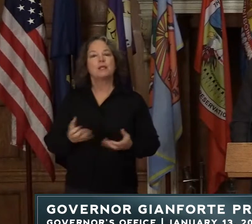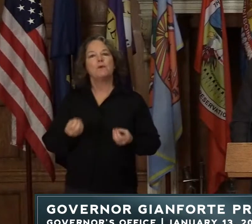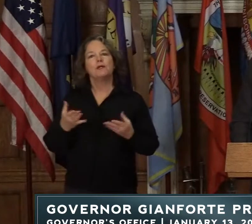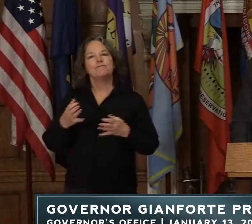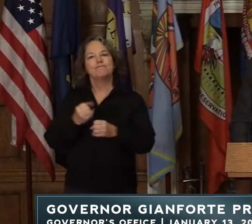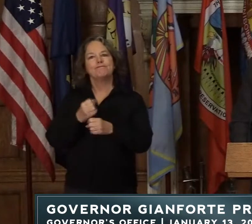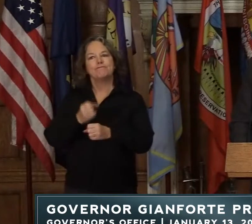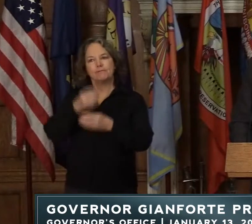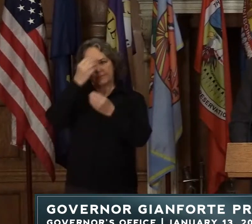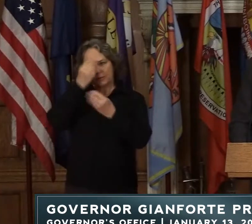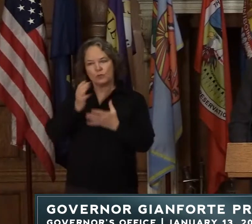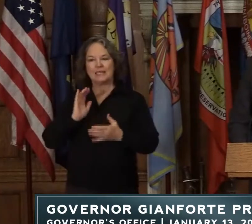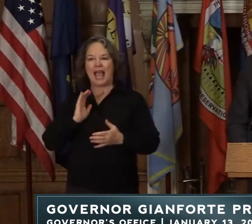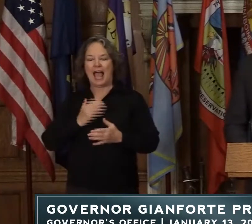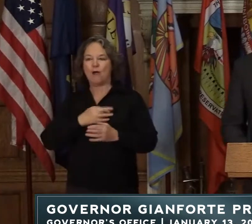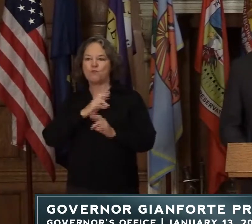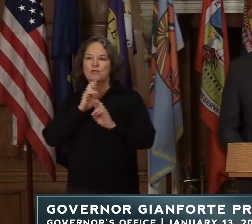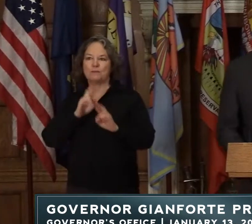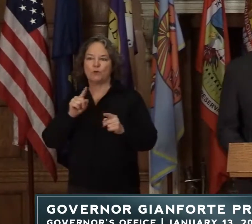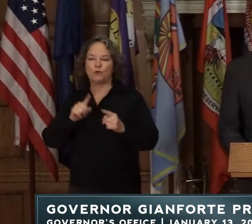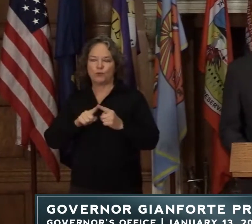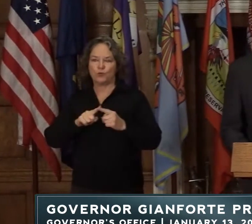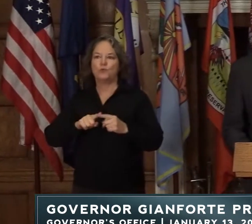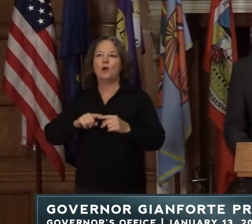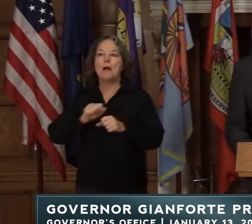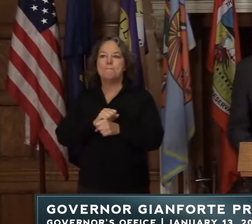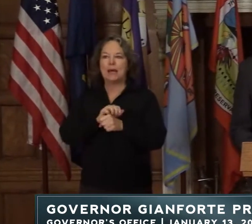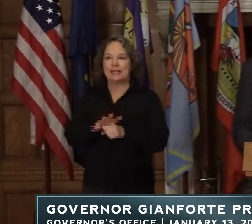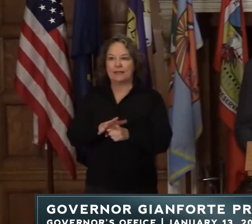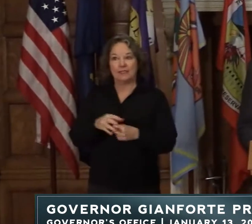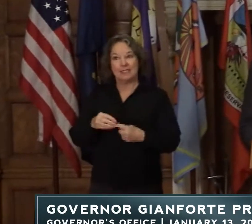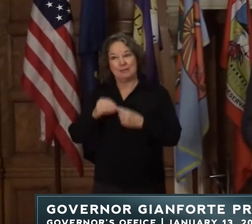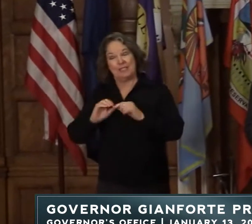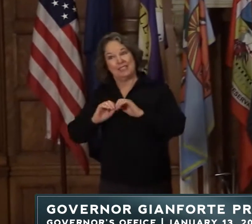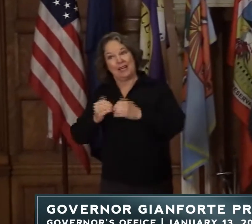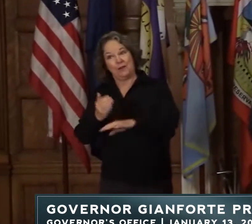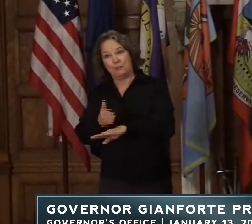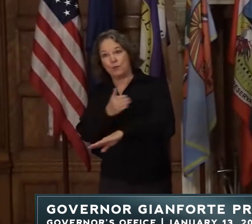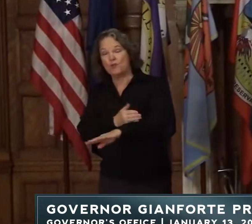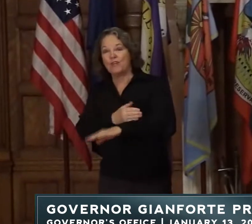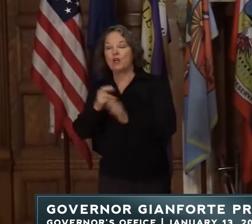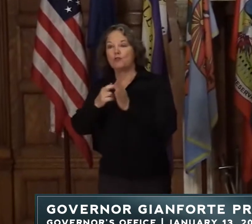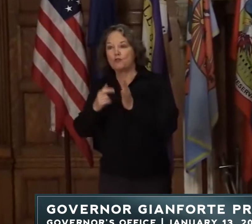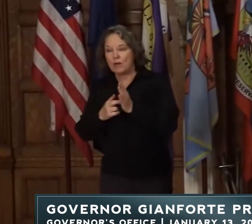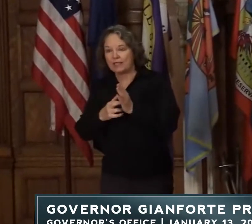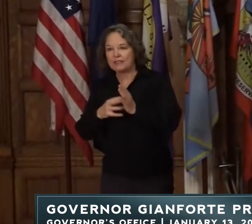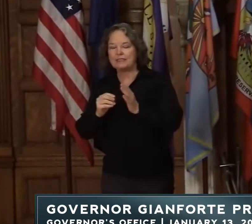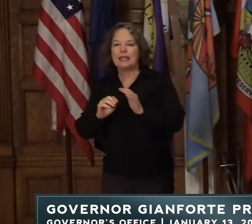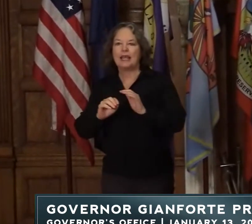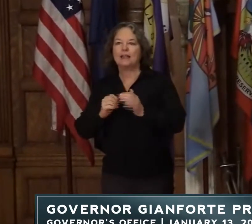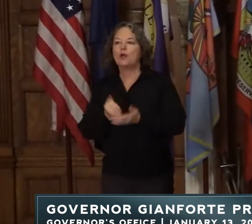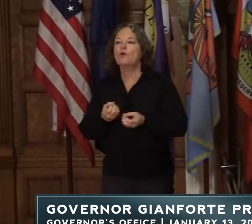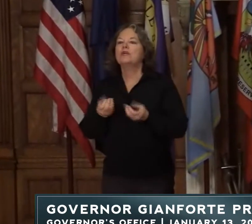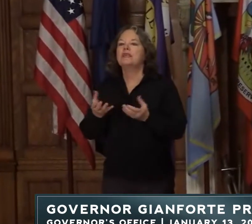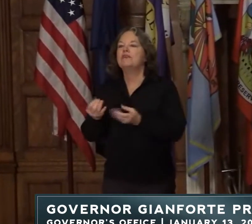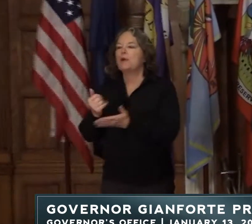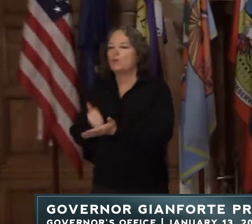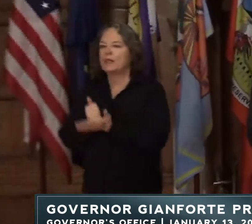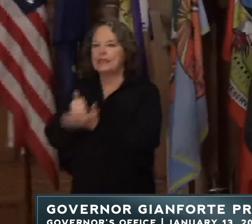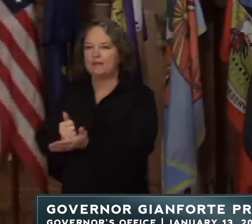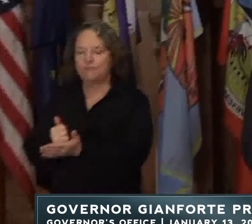the pandemic, particularly about how we're improving the directives and providing much needed relief to Montana